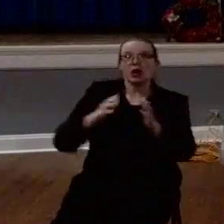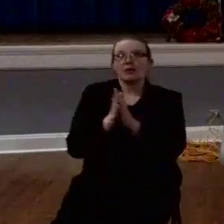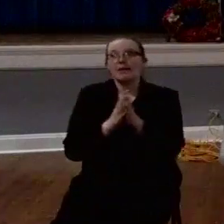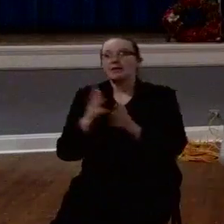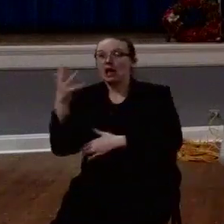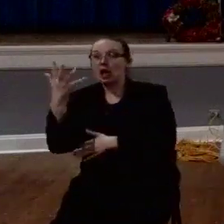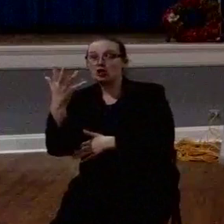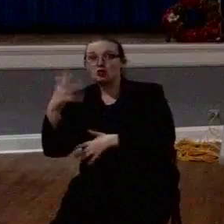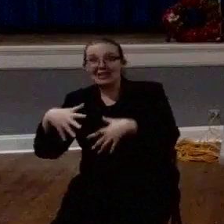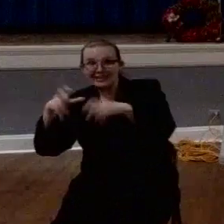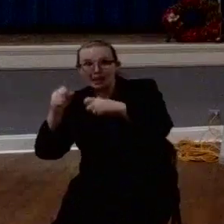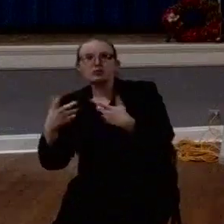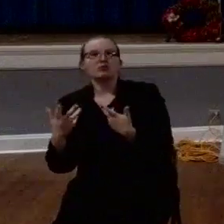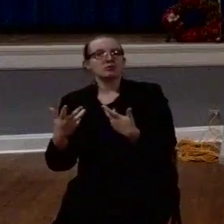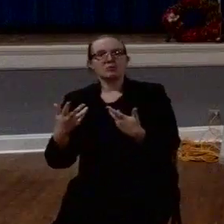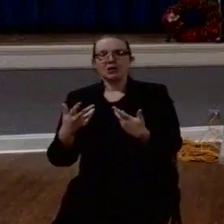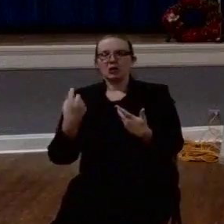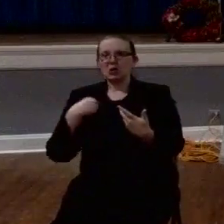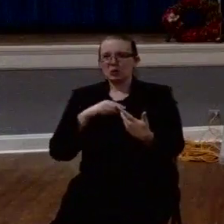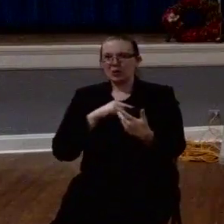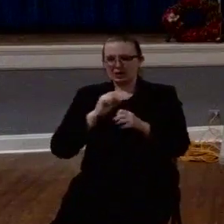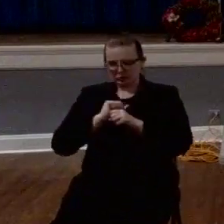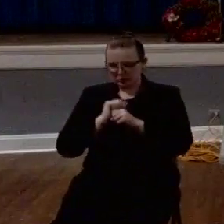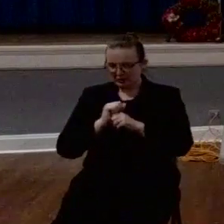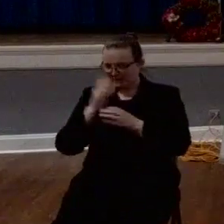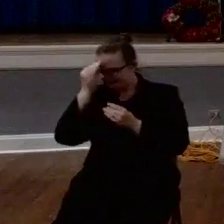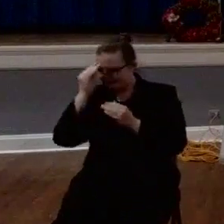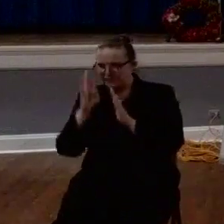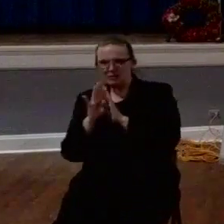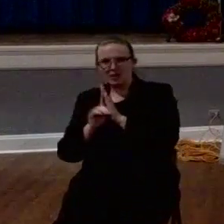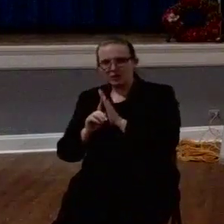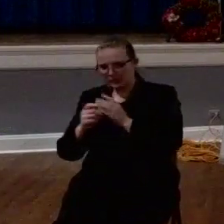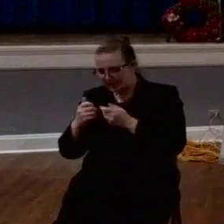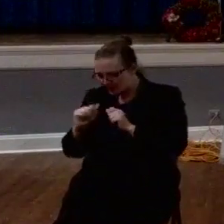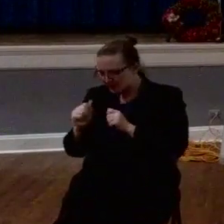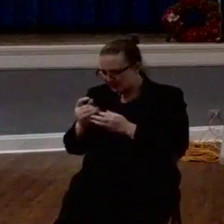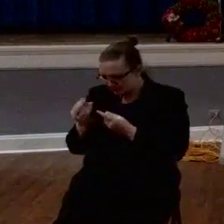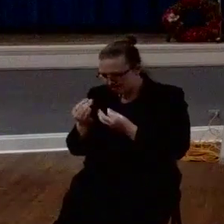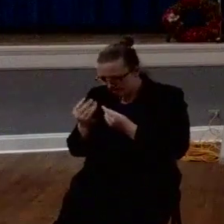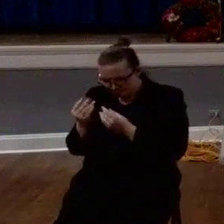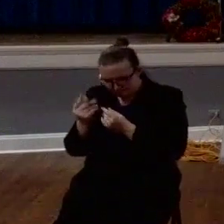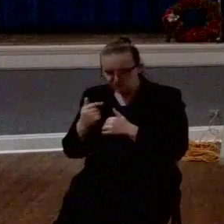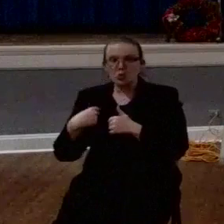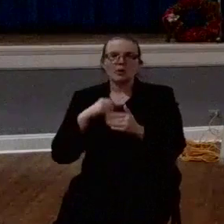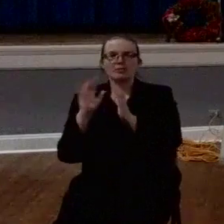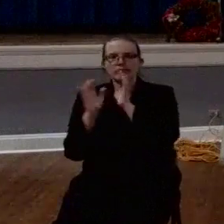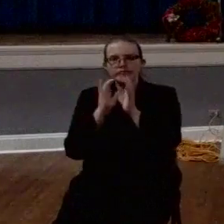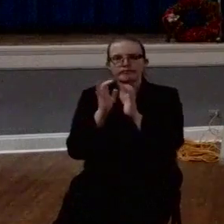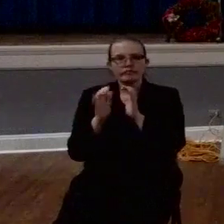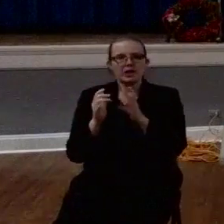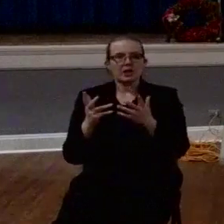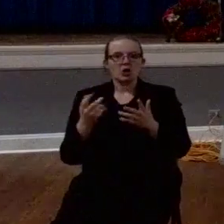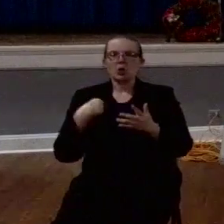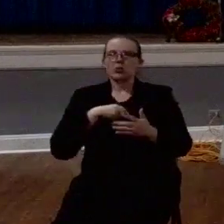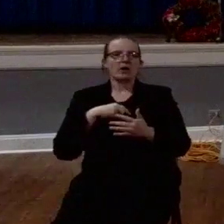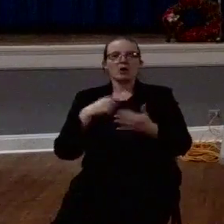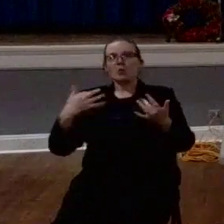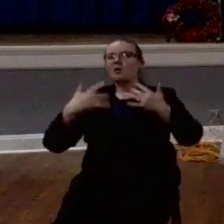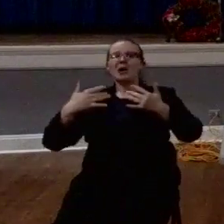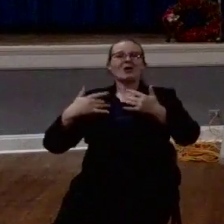So there's a lot of things that we're kind of cooking on behind the scenes. We've been having those conversations internally. We're not waiting till this